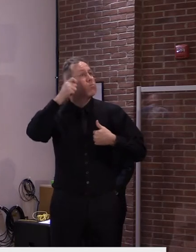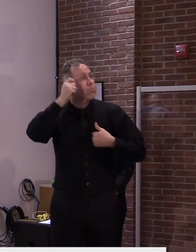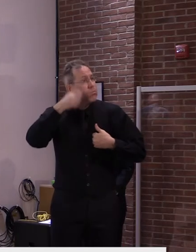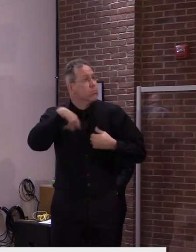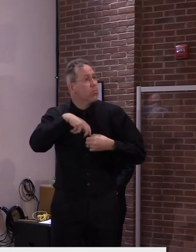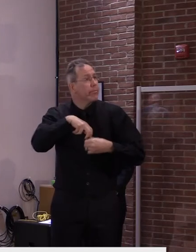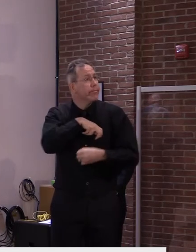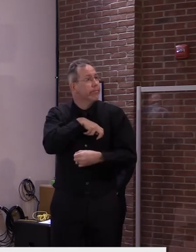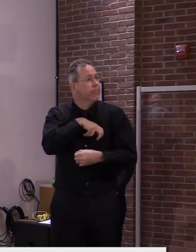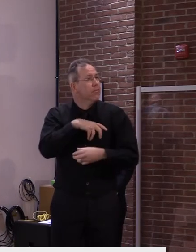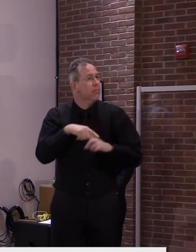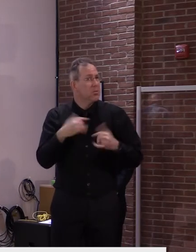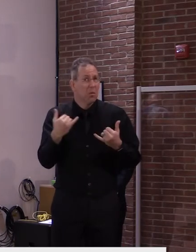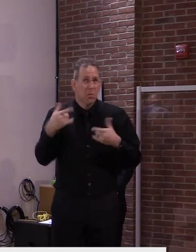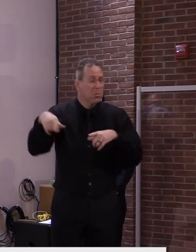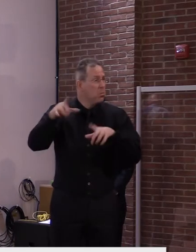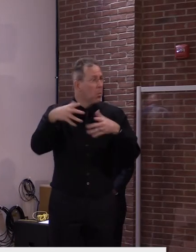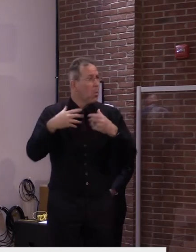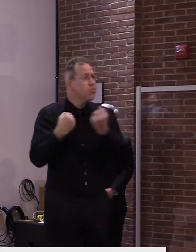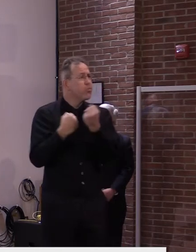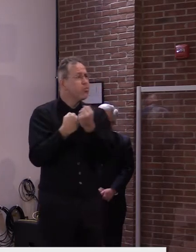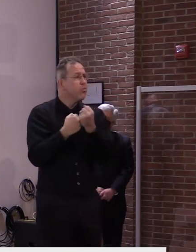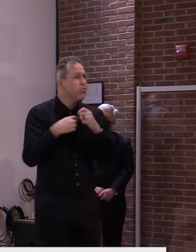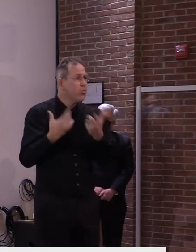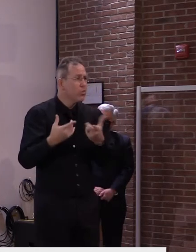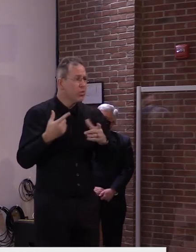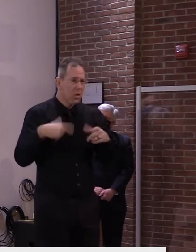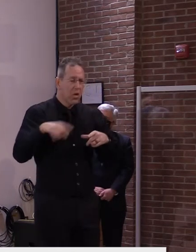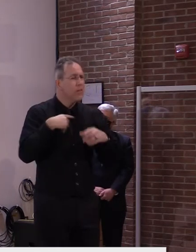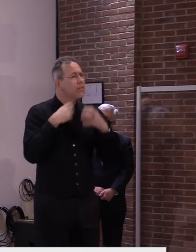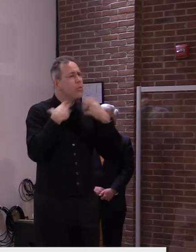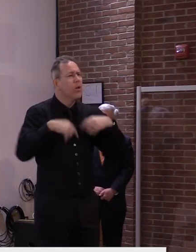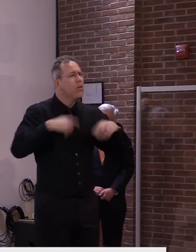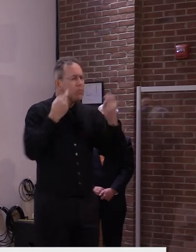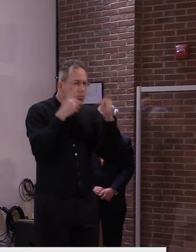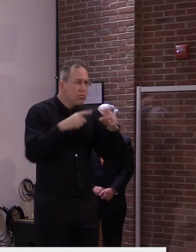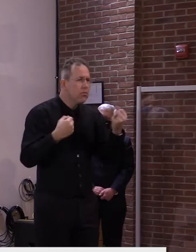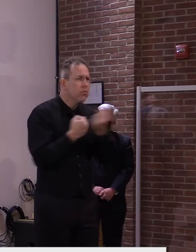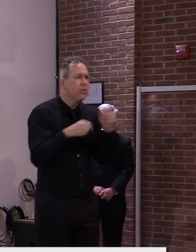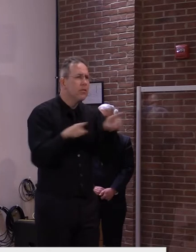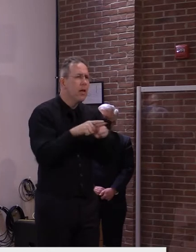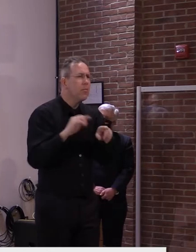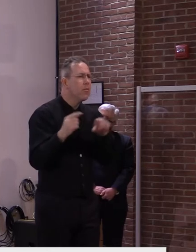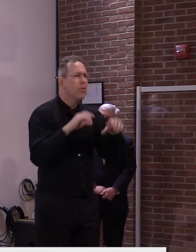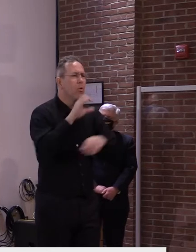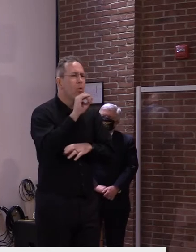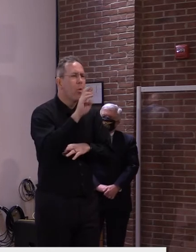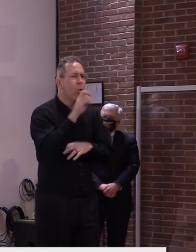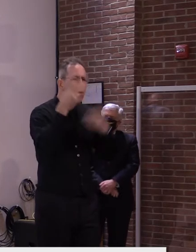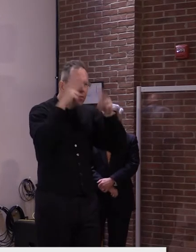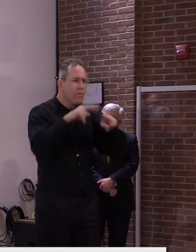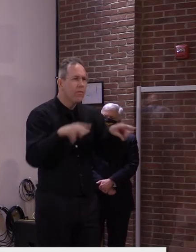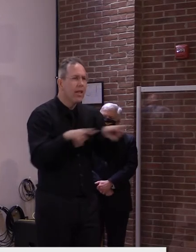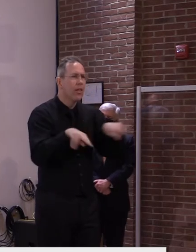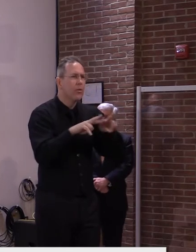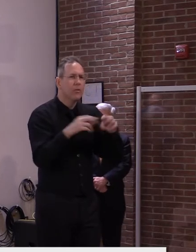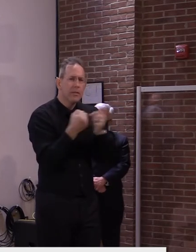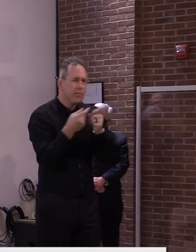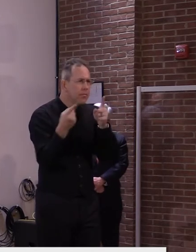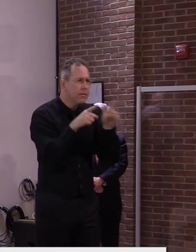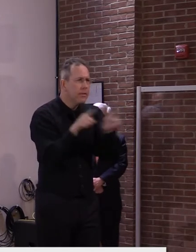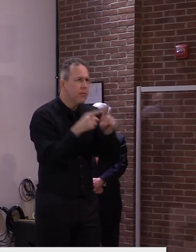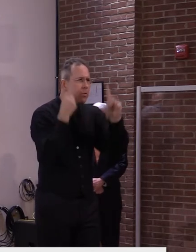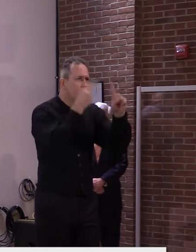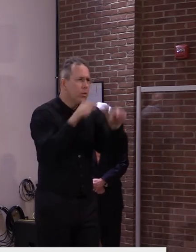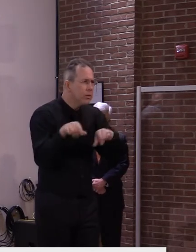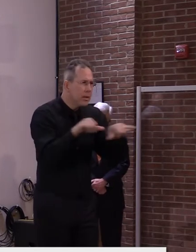believe in the core values that I brought to the table and things that I've done over the last 20 years and or plus